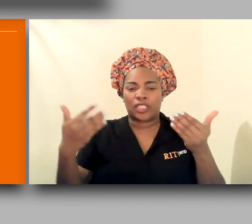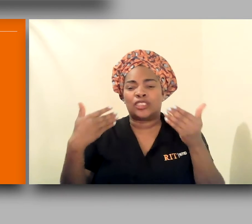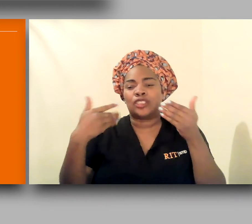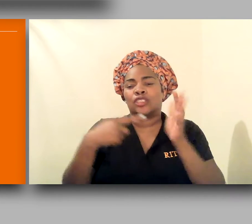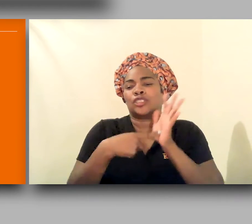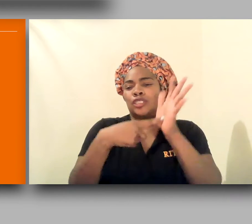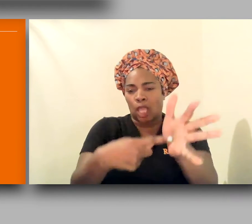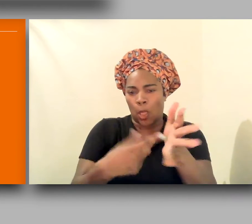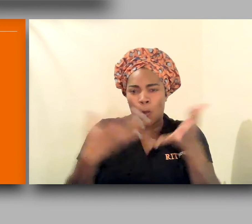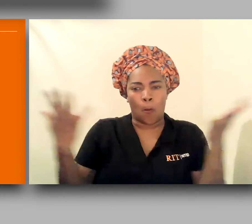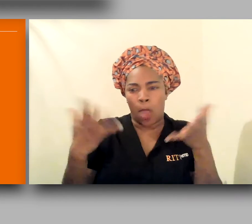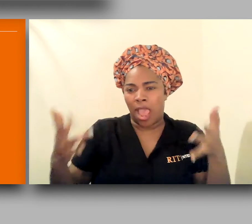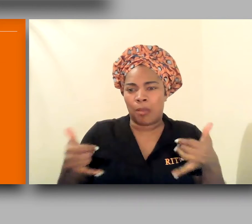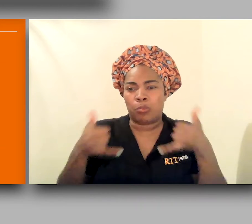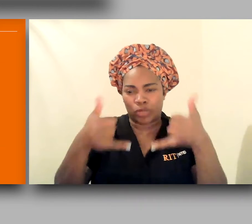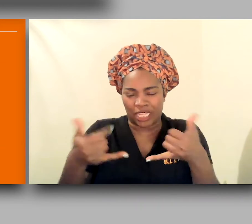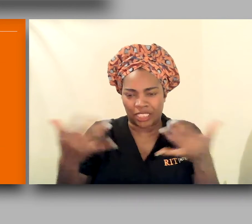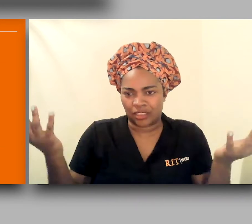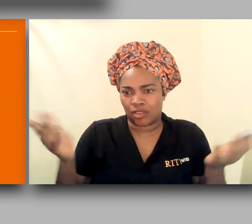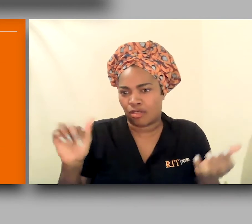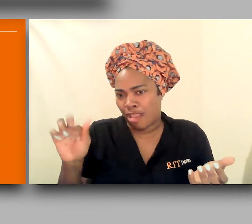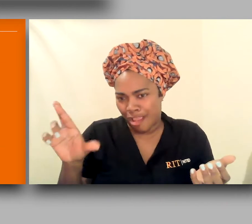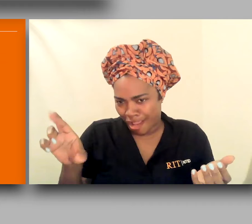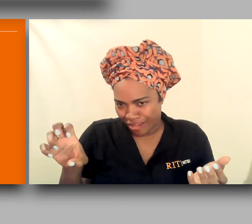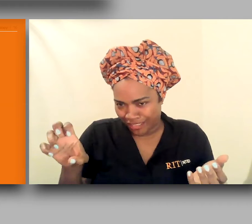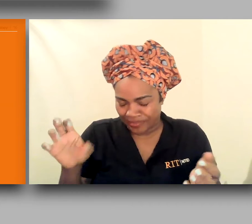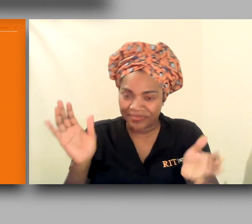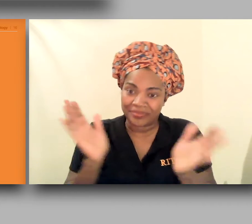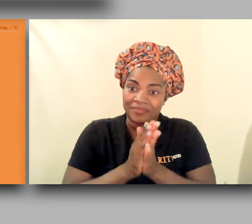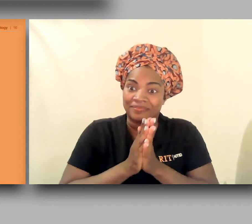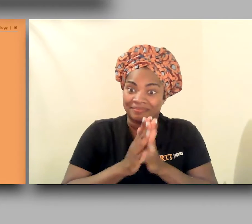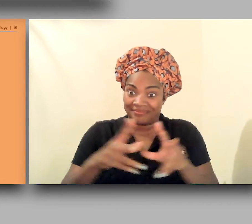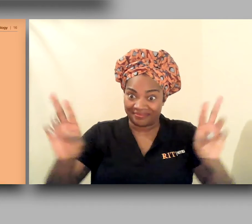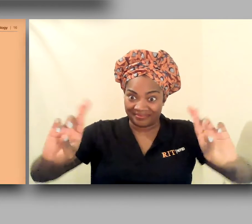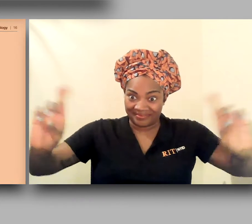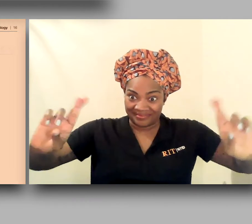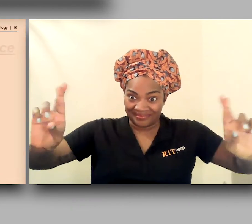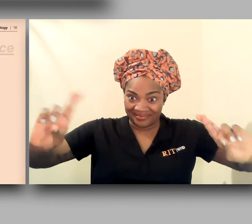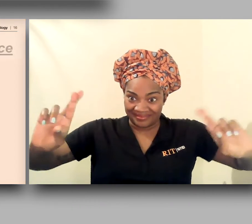are. Are you guys ready to see them?